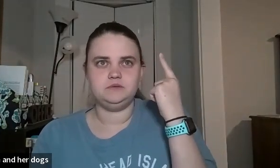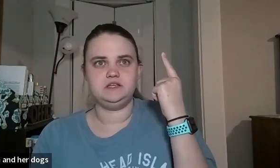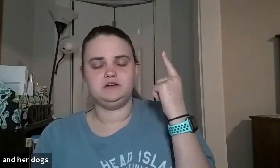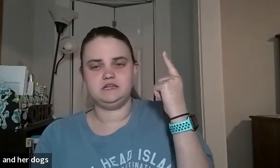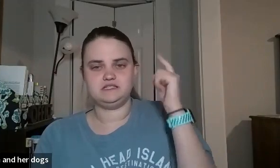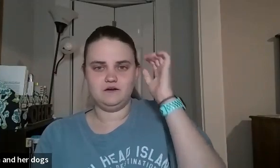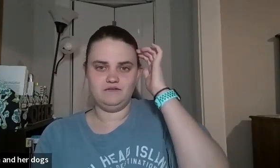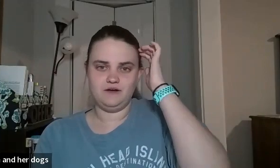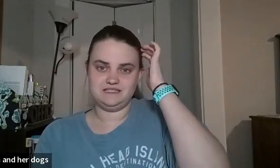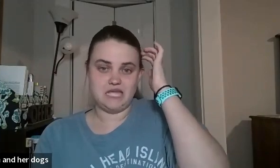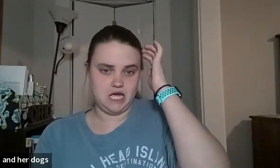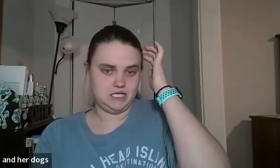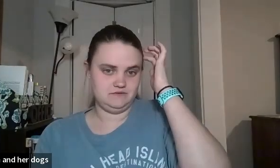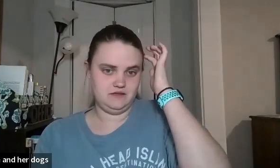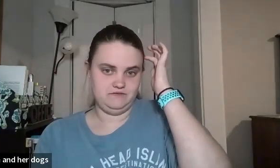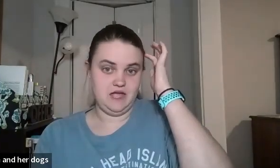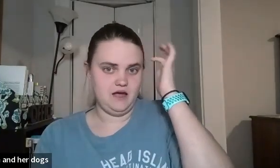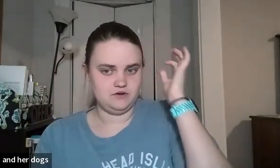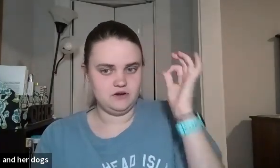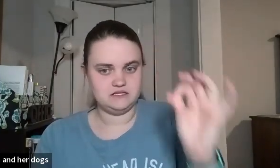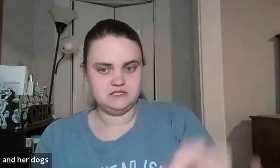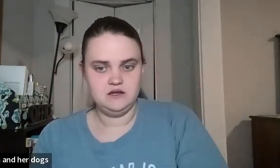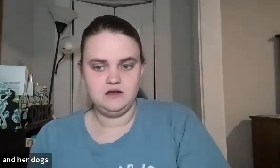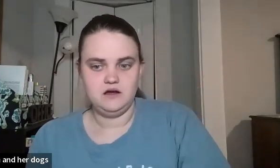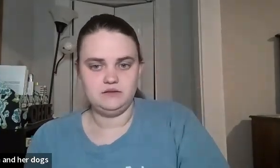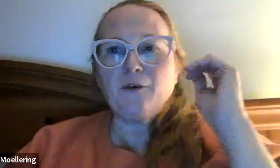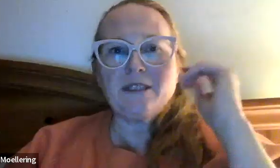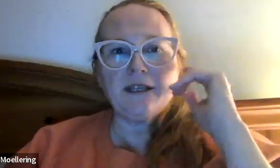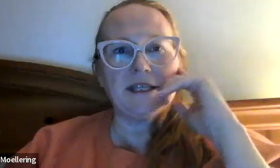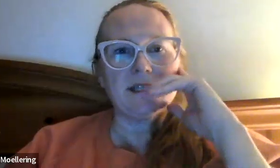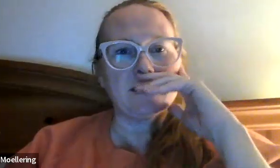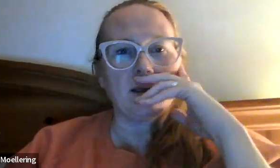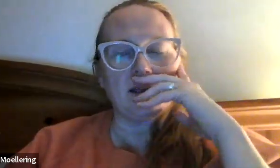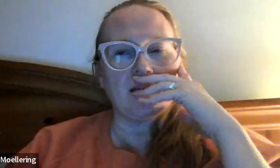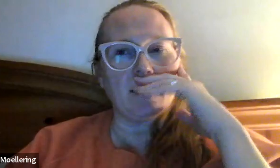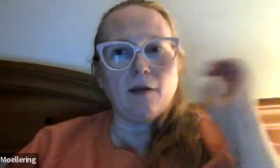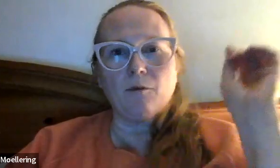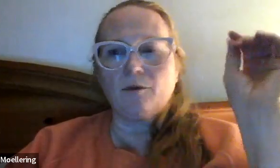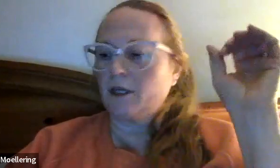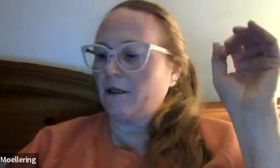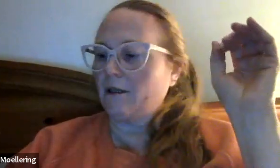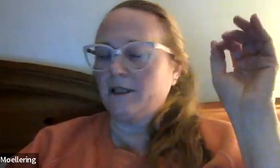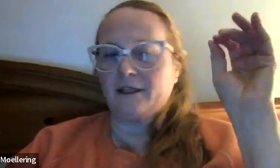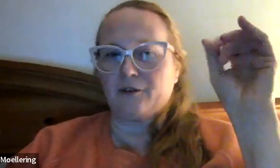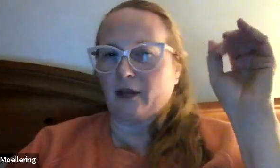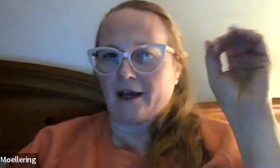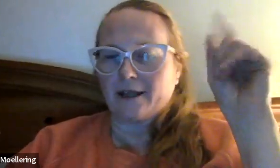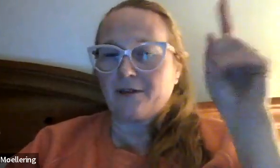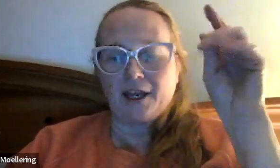be curious of a sign if they have or not? I I'll leave think it we up if did you guys can this think of it. at, in another class, I think.